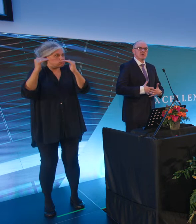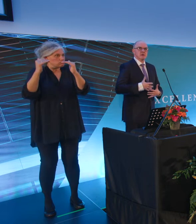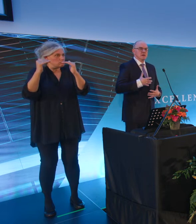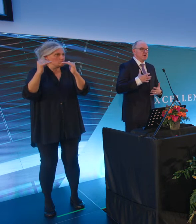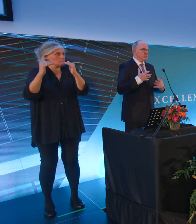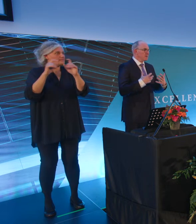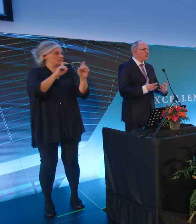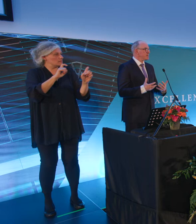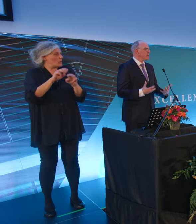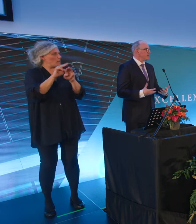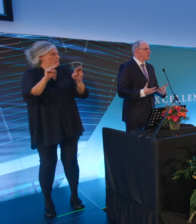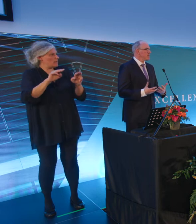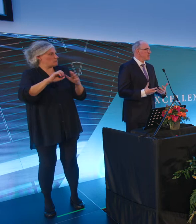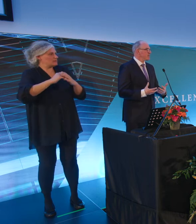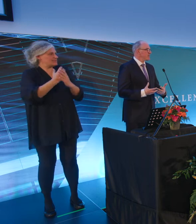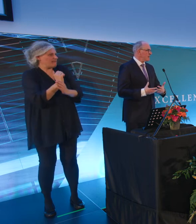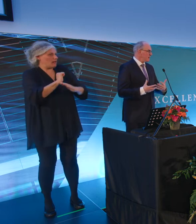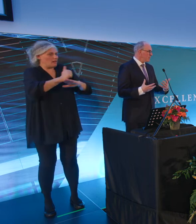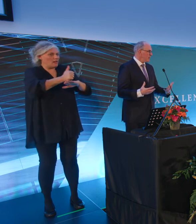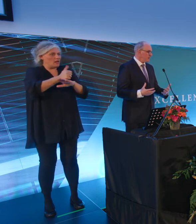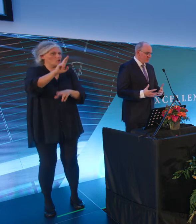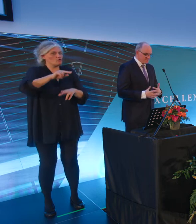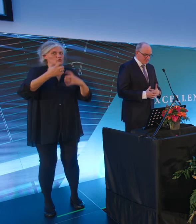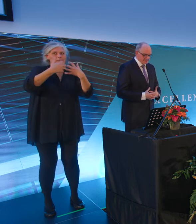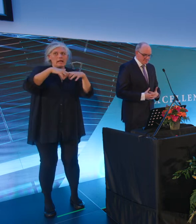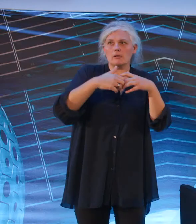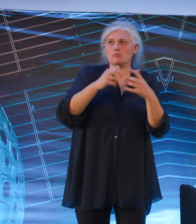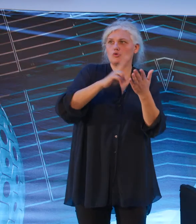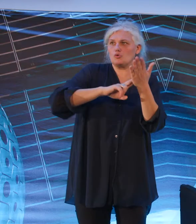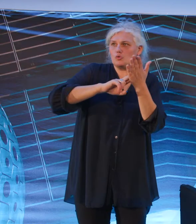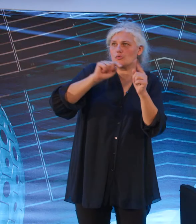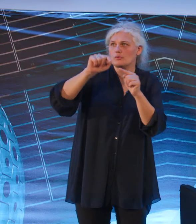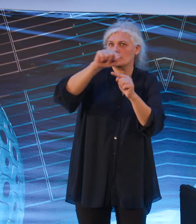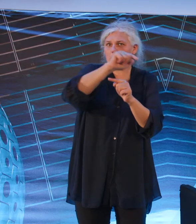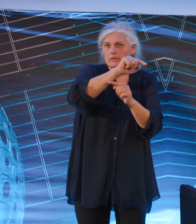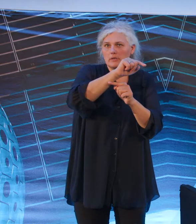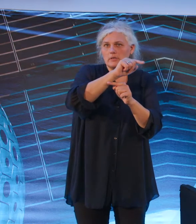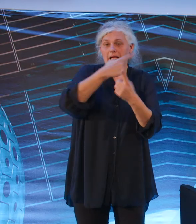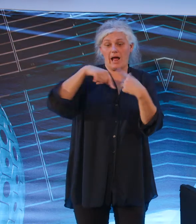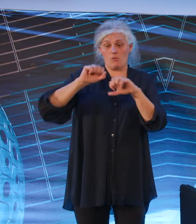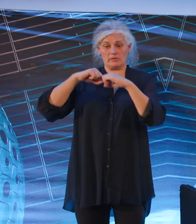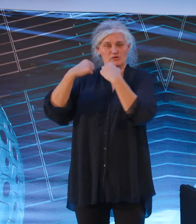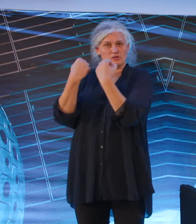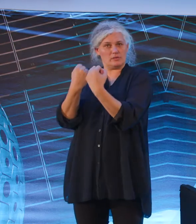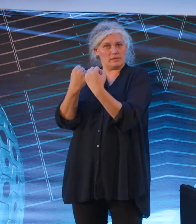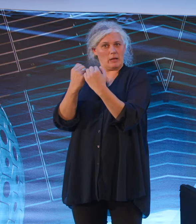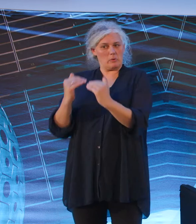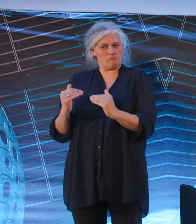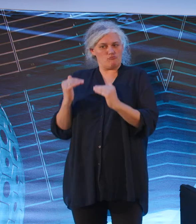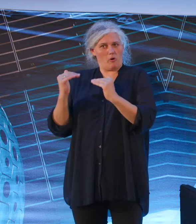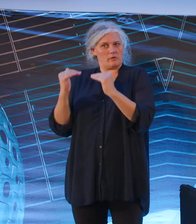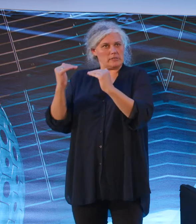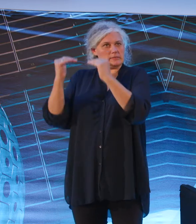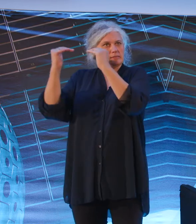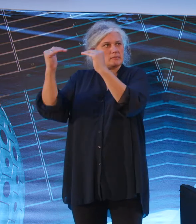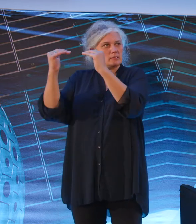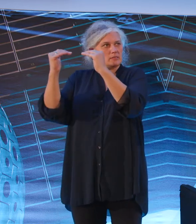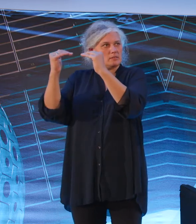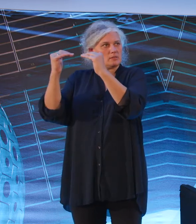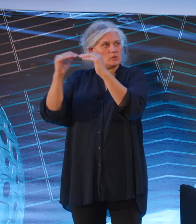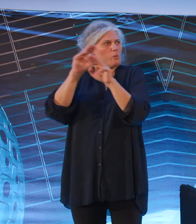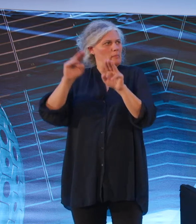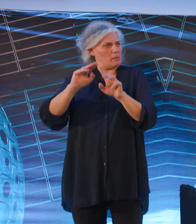people develop new technologies and apply them. Our society progresses when